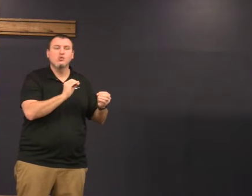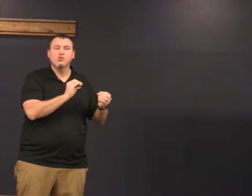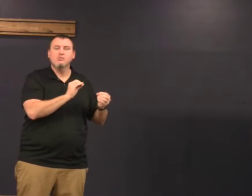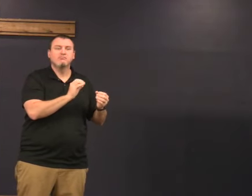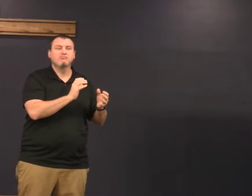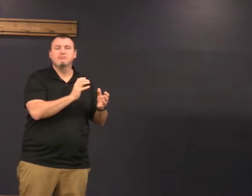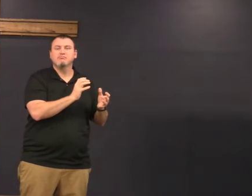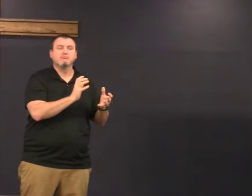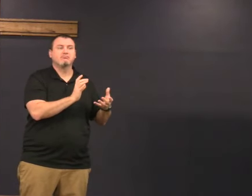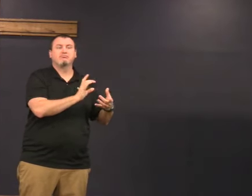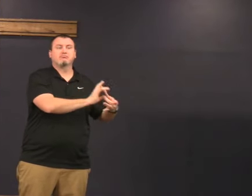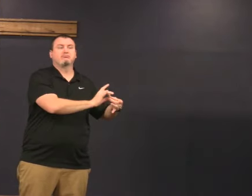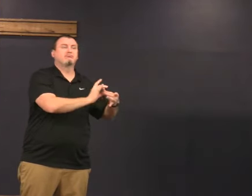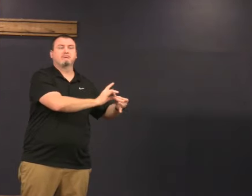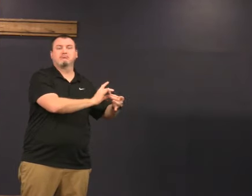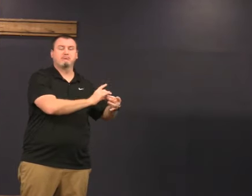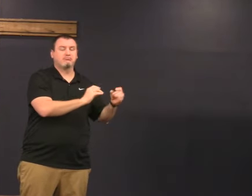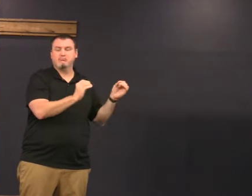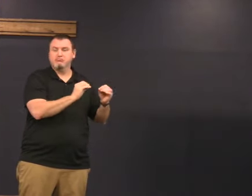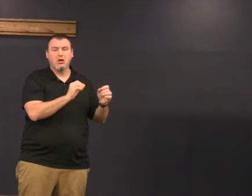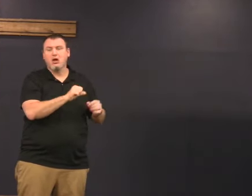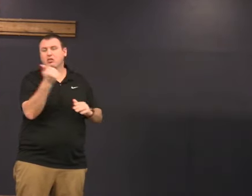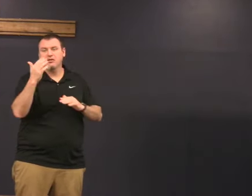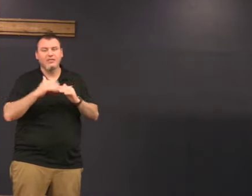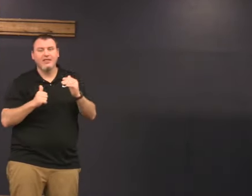I had no relation to Israel prior.